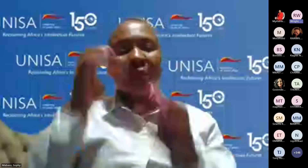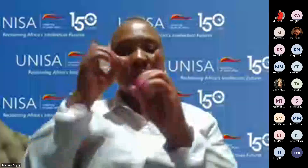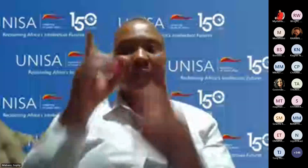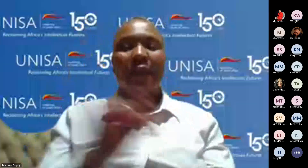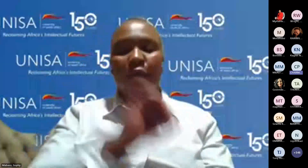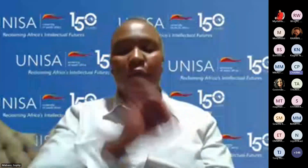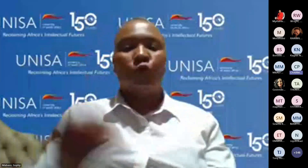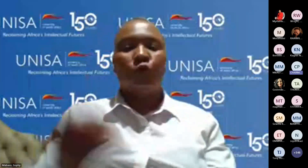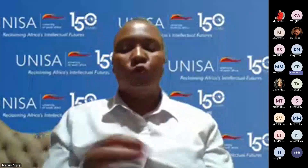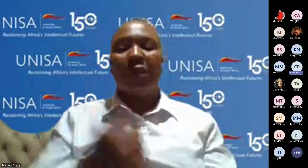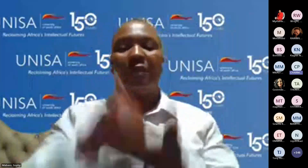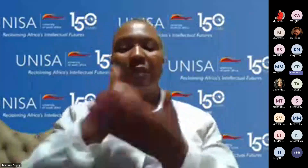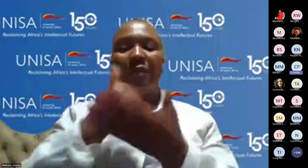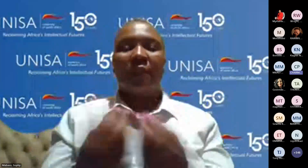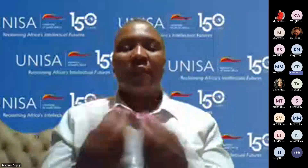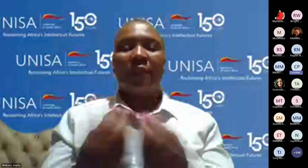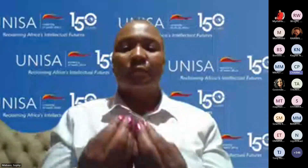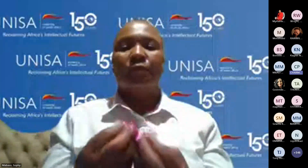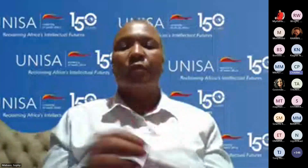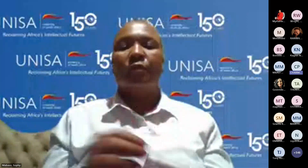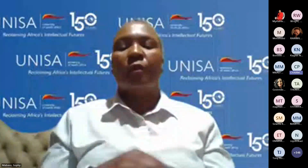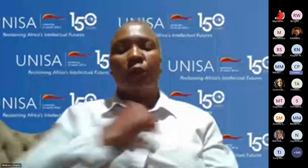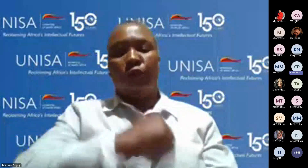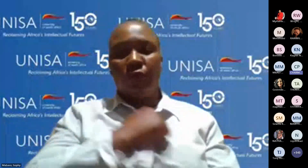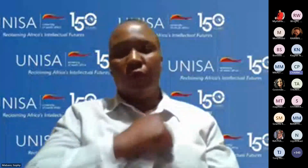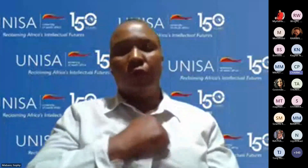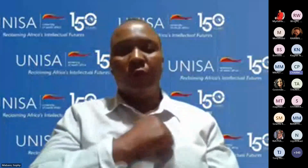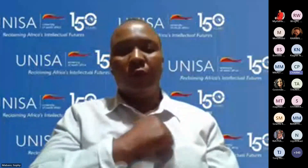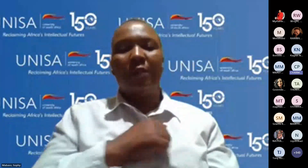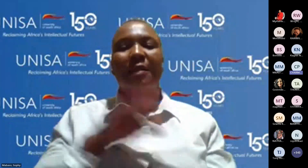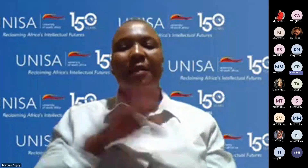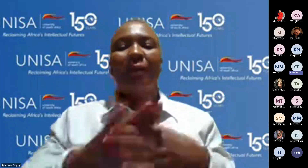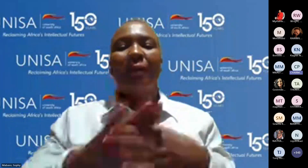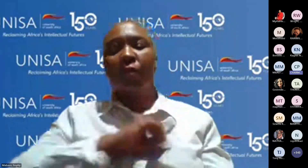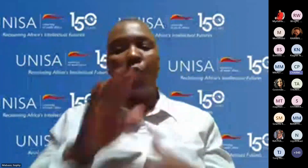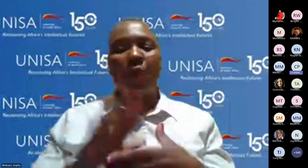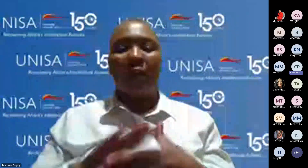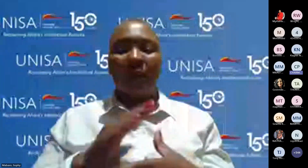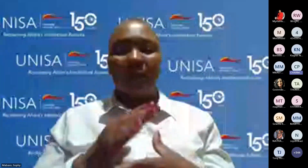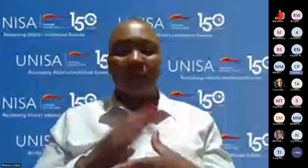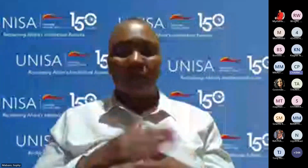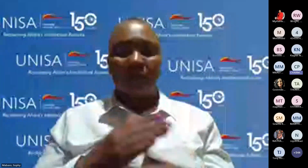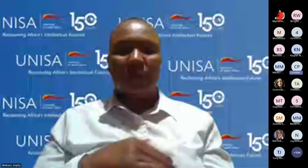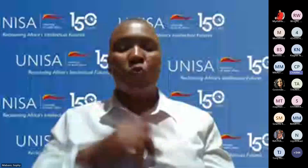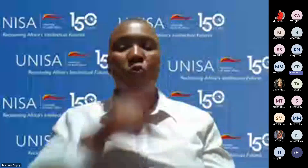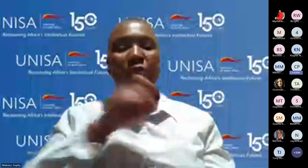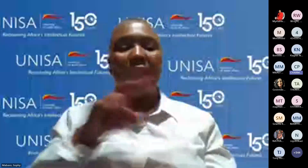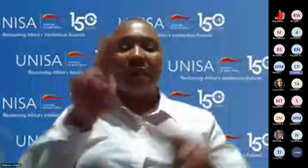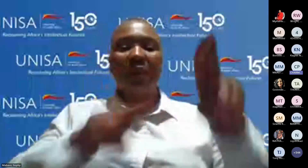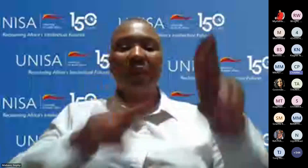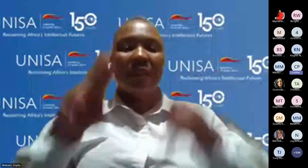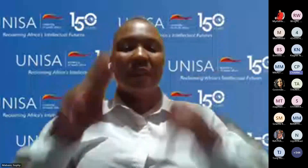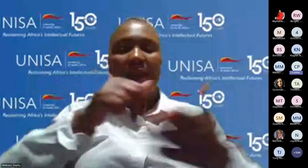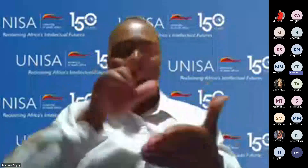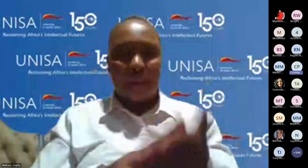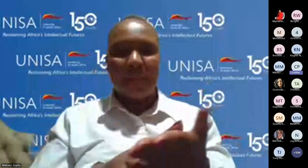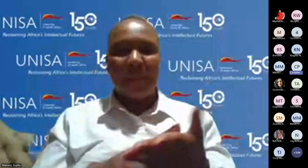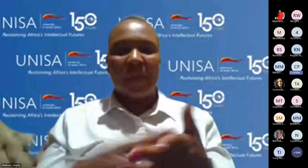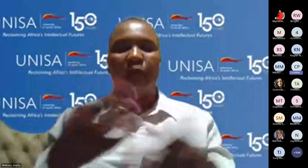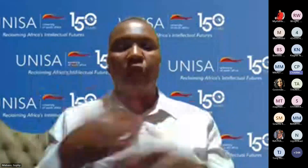device. No, sorry. The reason is my lecturer told me we're using the Invigilator app for